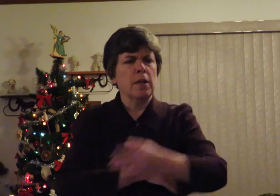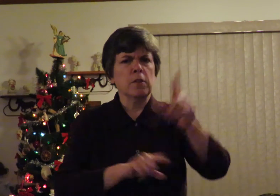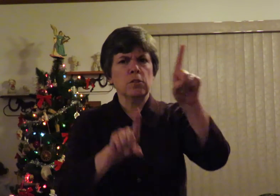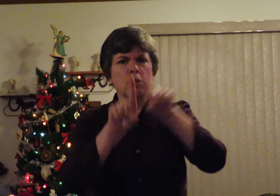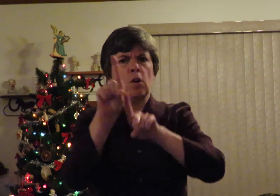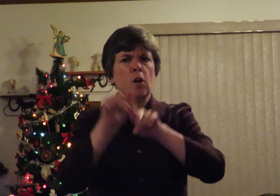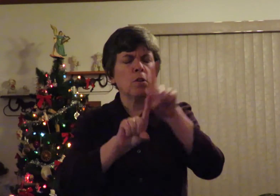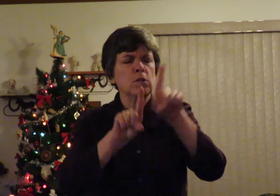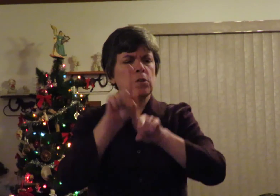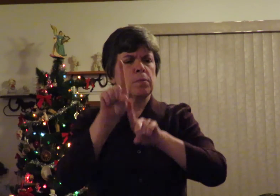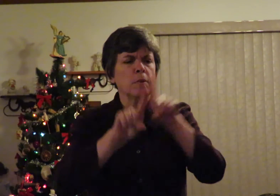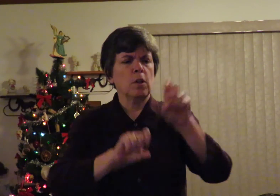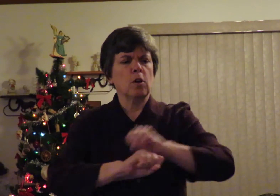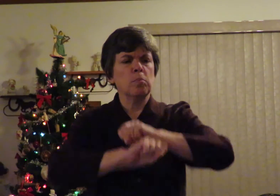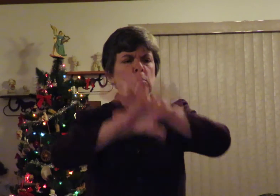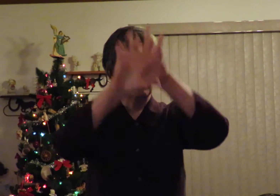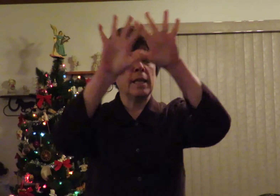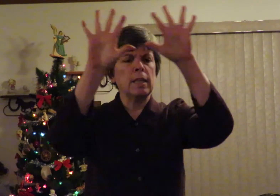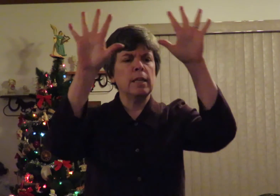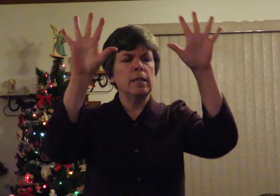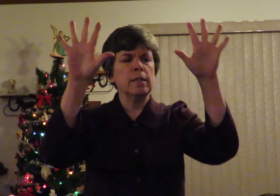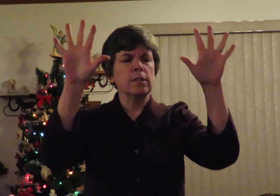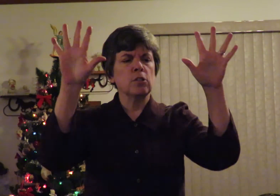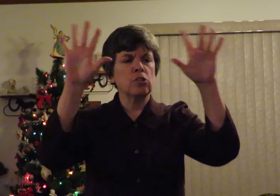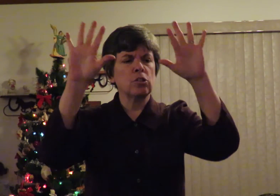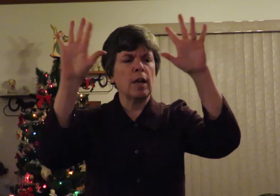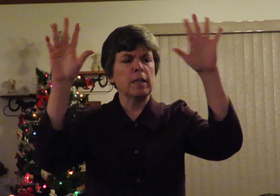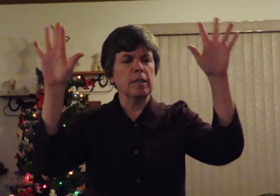The stars are brightly shining,